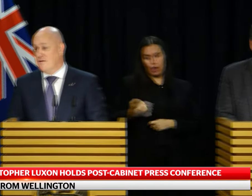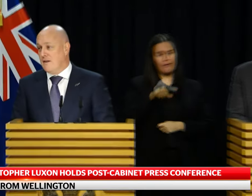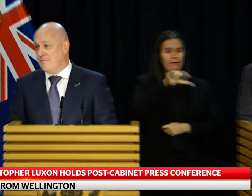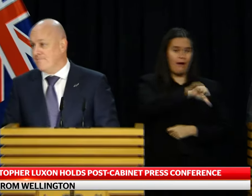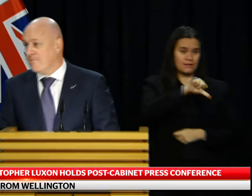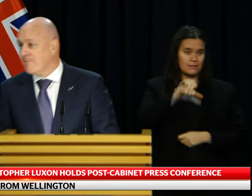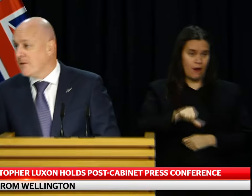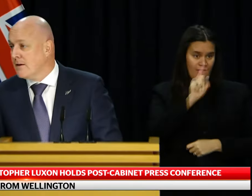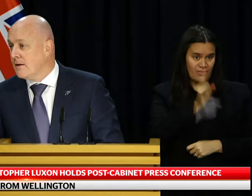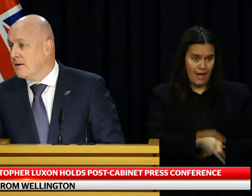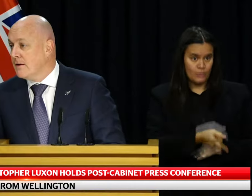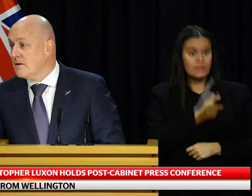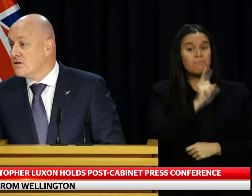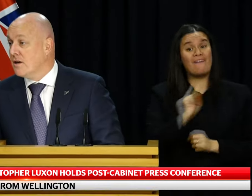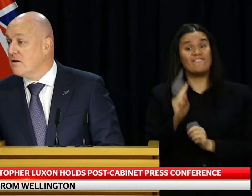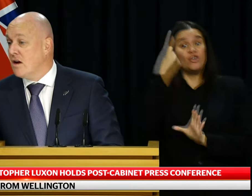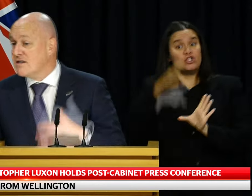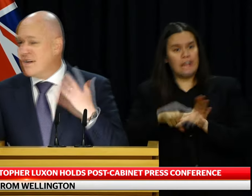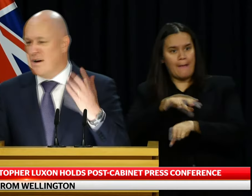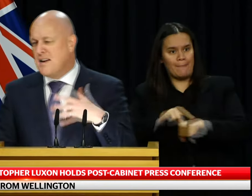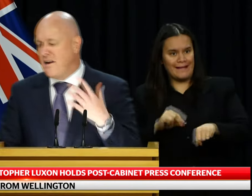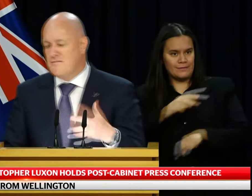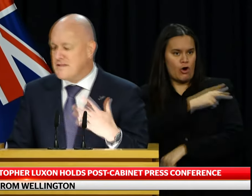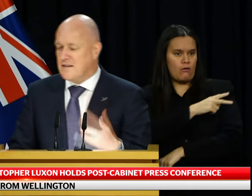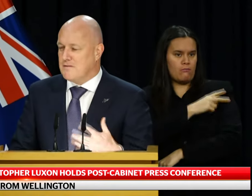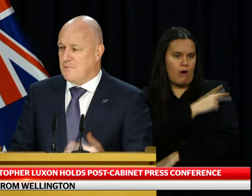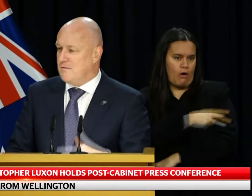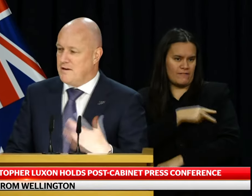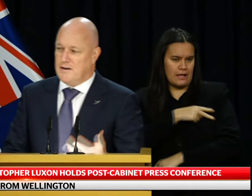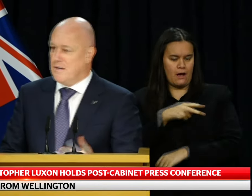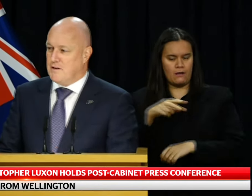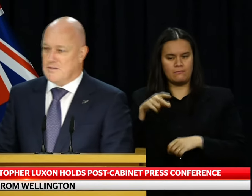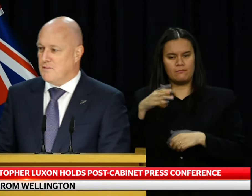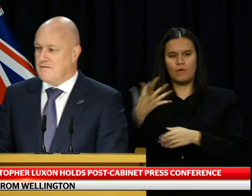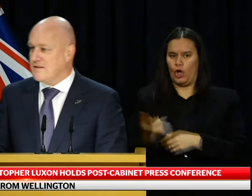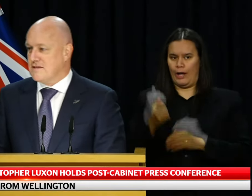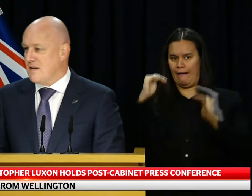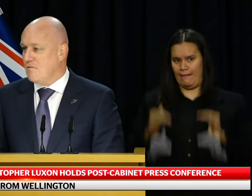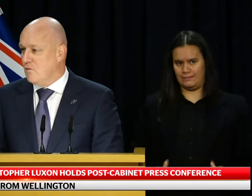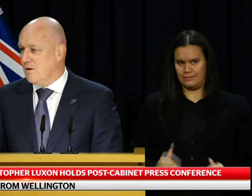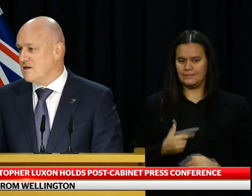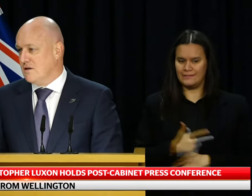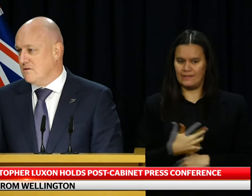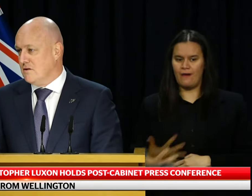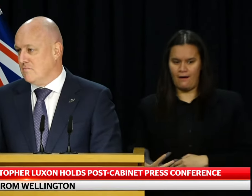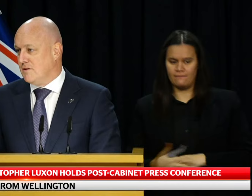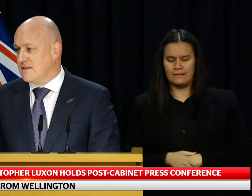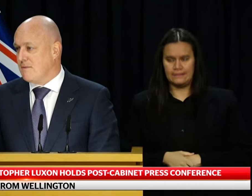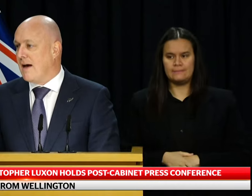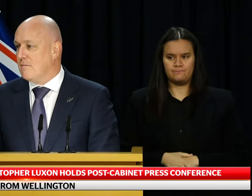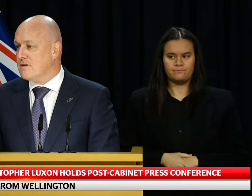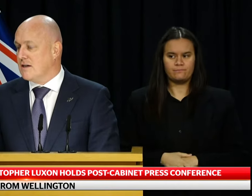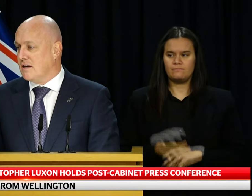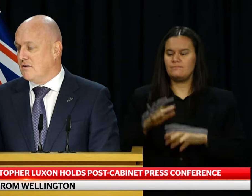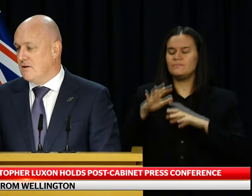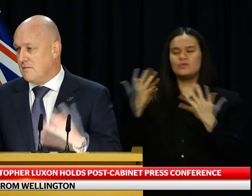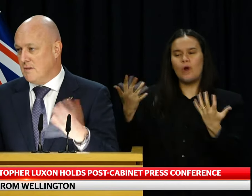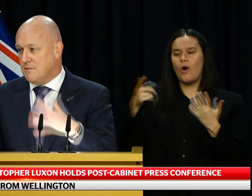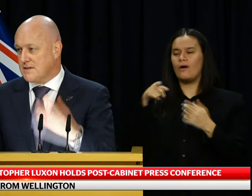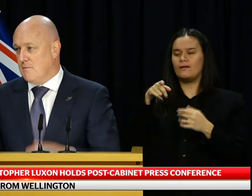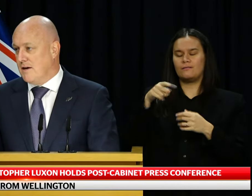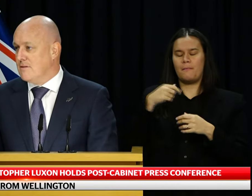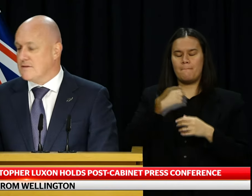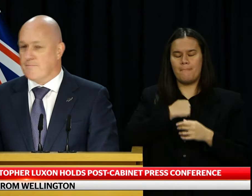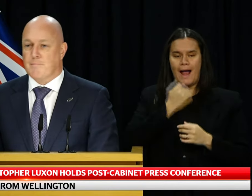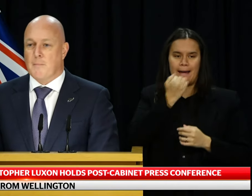officer, $75,000. So you misheard that? Or sorry? No, I just had I'd been reading a bunch of briefings the day before. Actually, on police pay in particular, and